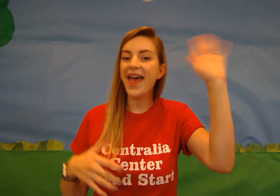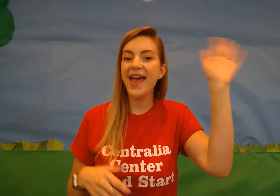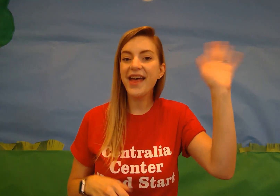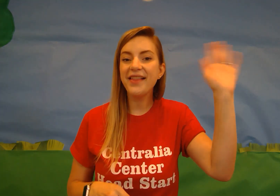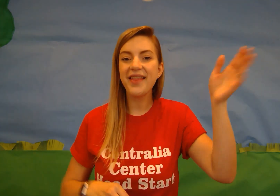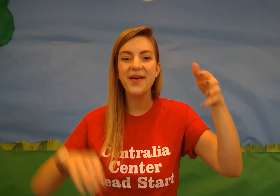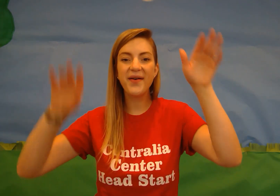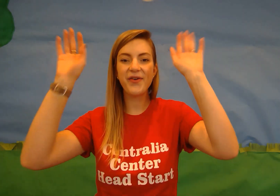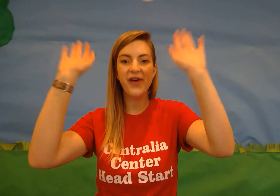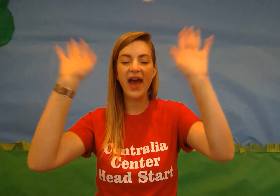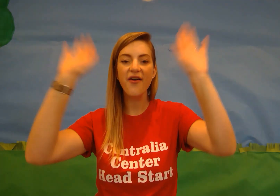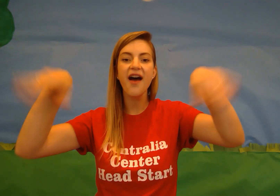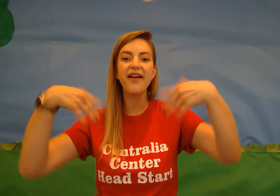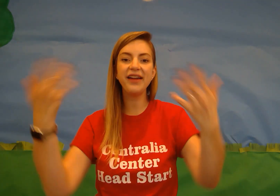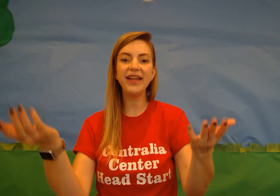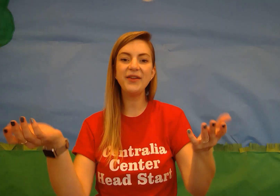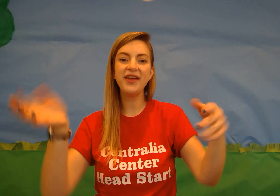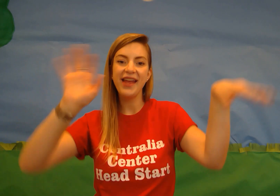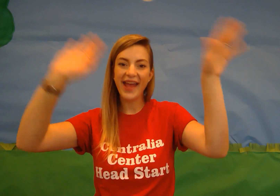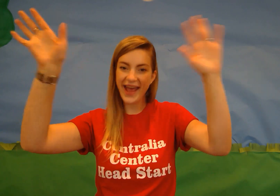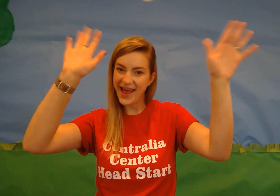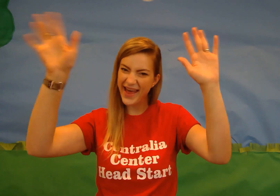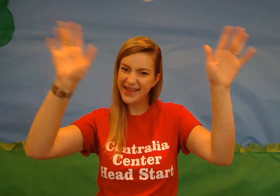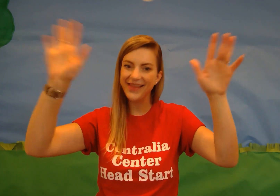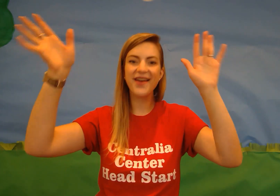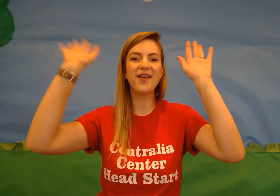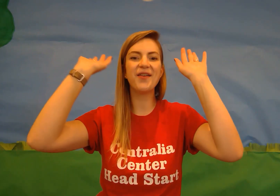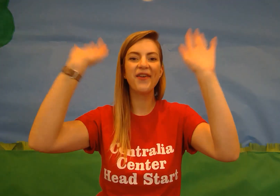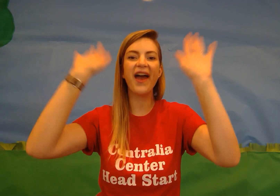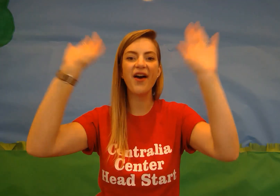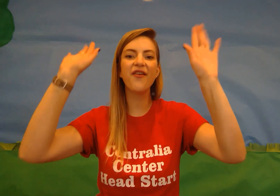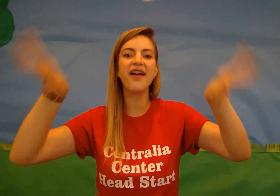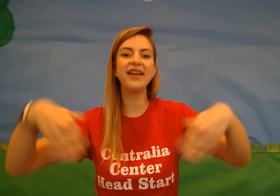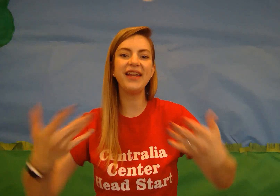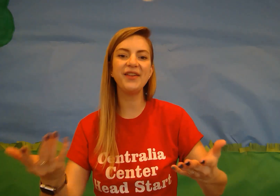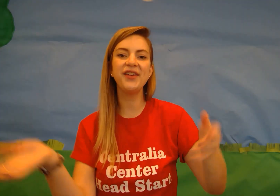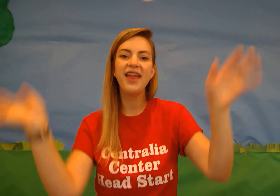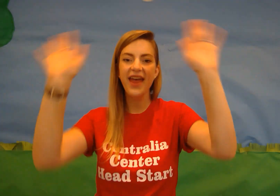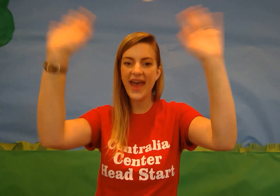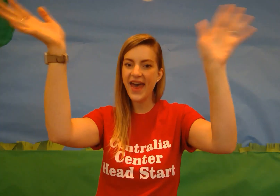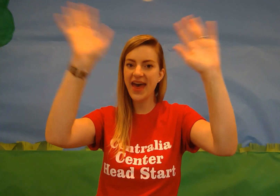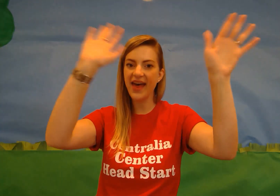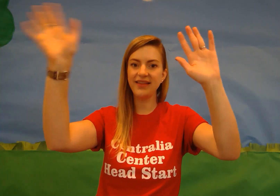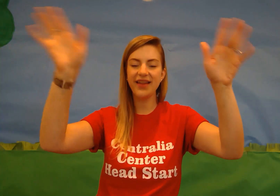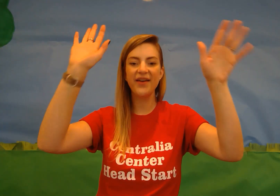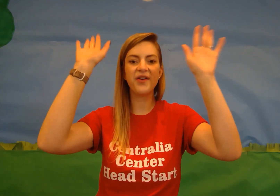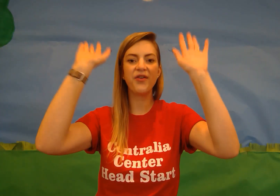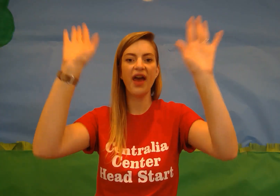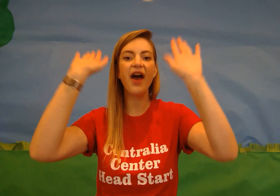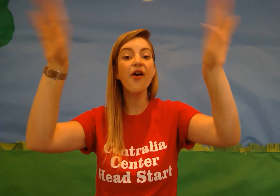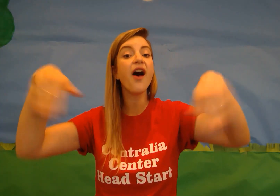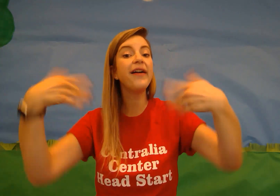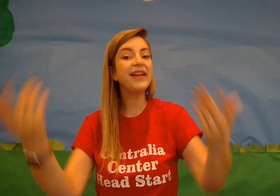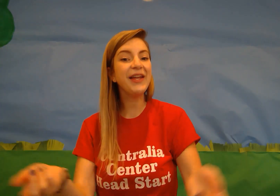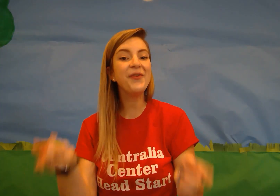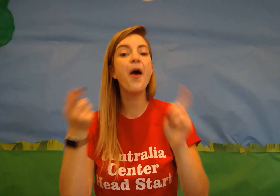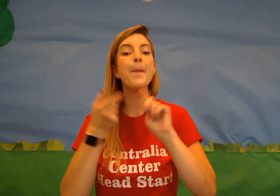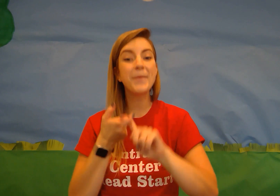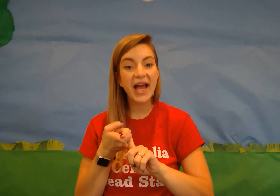Hello, how are you? Hello, how are you? Hello, how are you? My